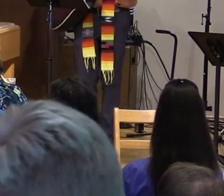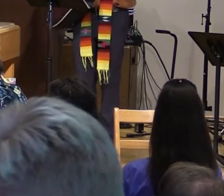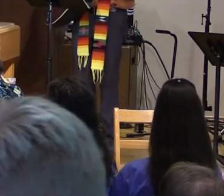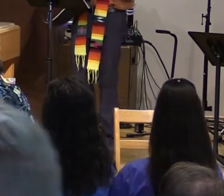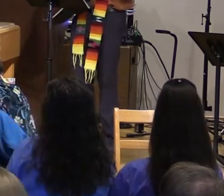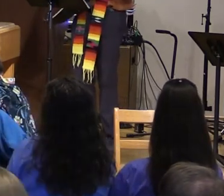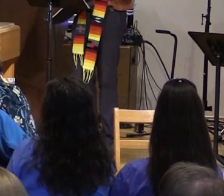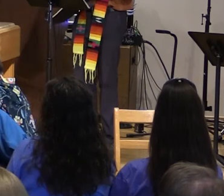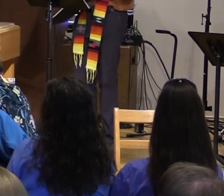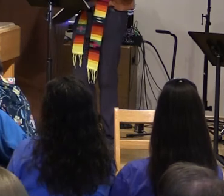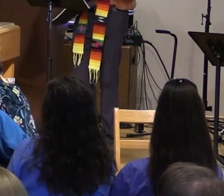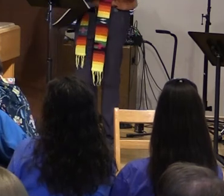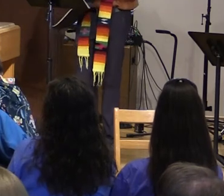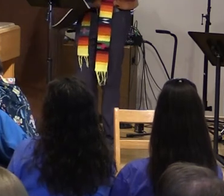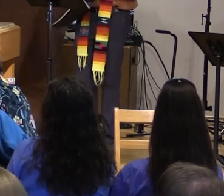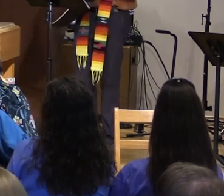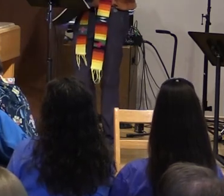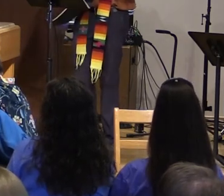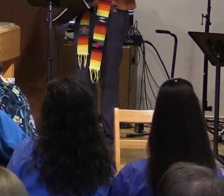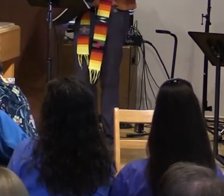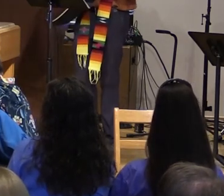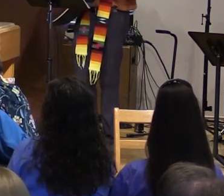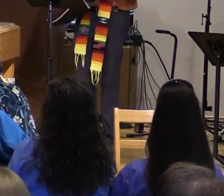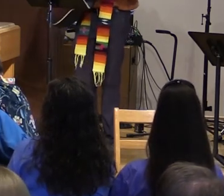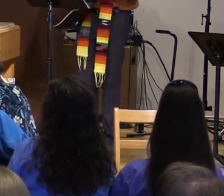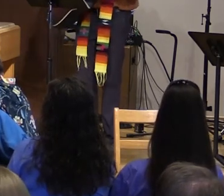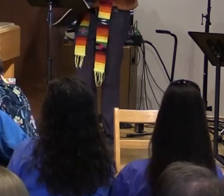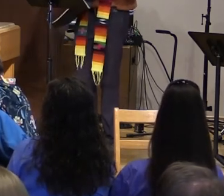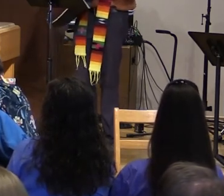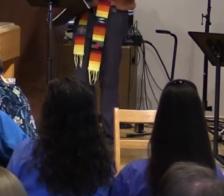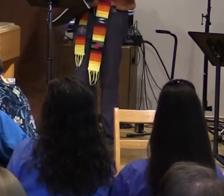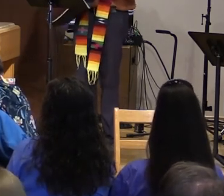power of your great